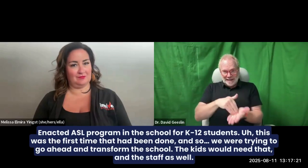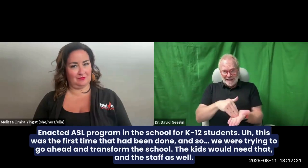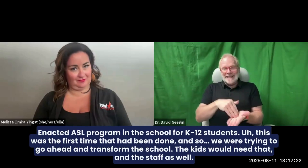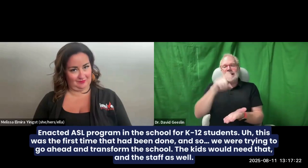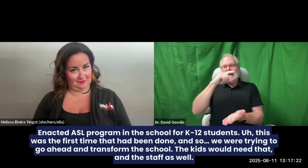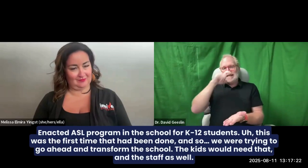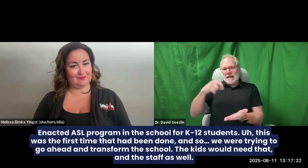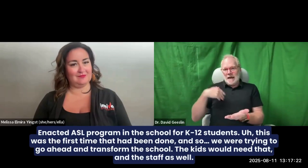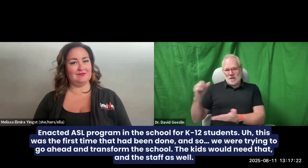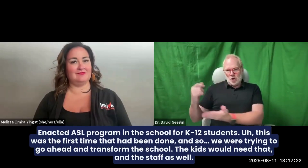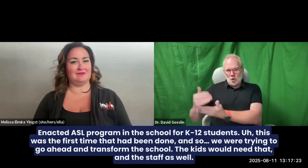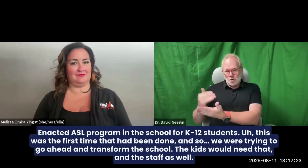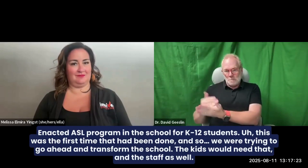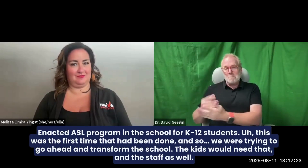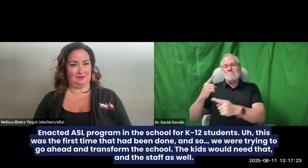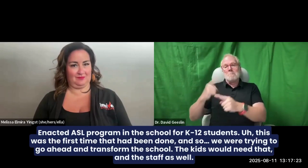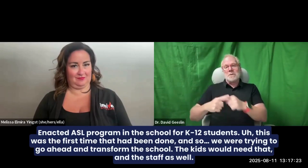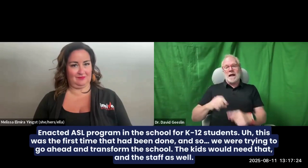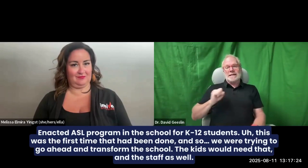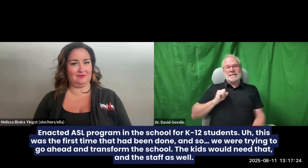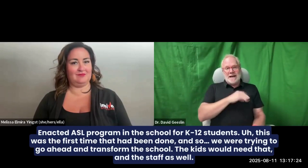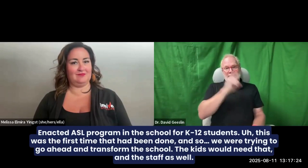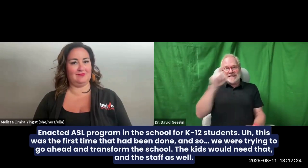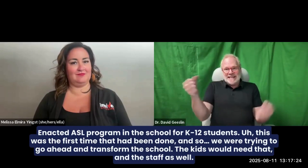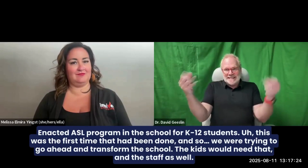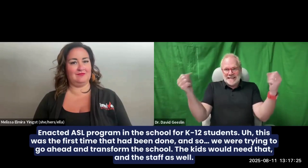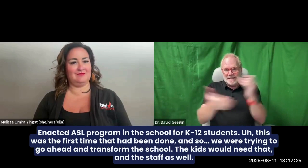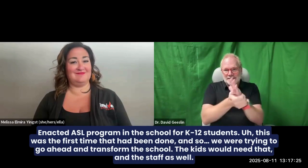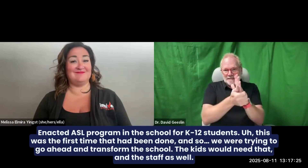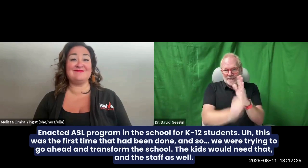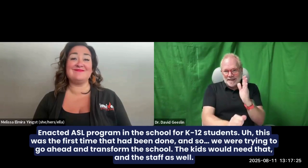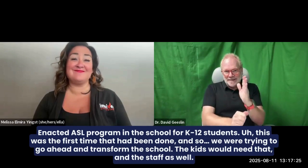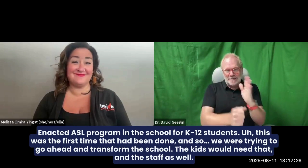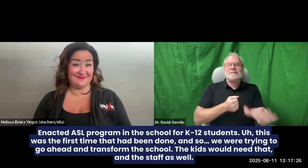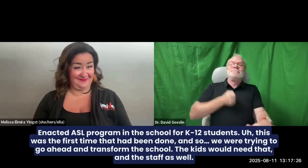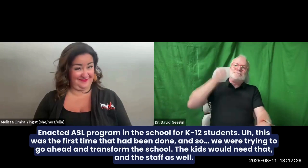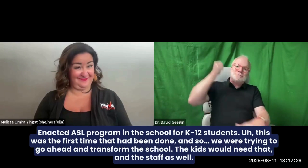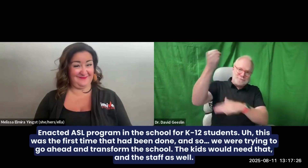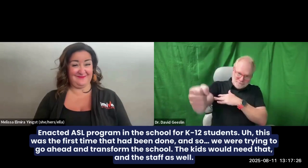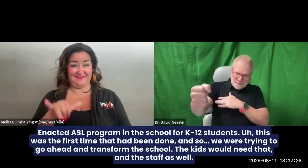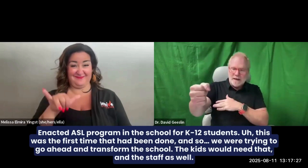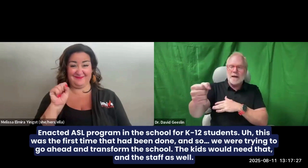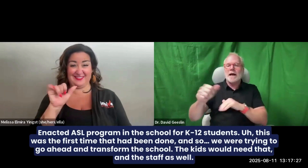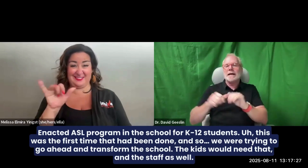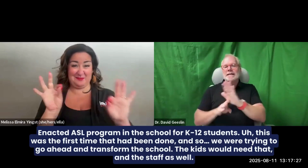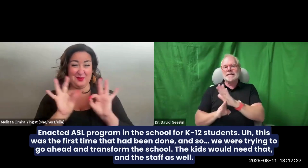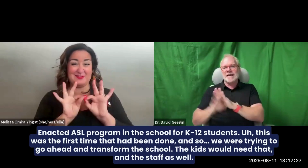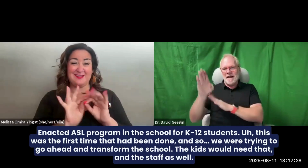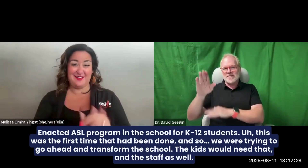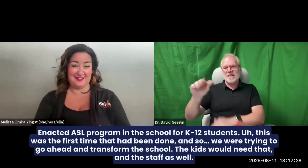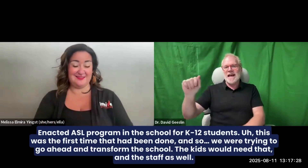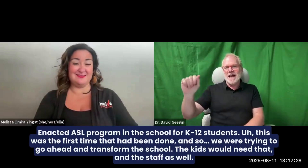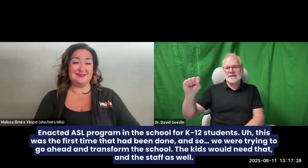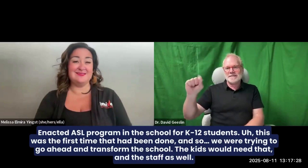done. And so we were trying to go ahead and transform the school. The kids would need that. And the staff as well would need to have better